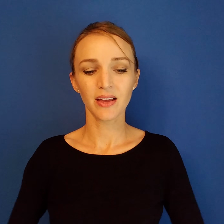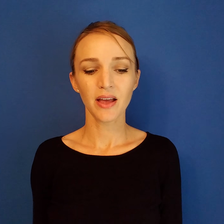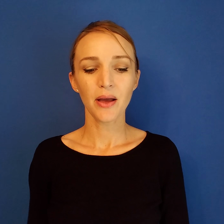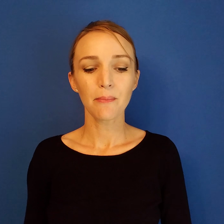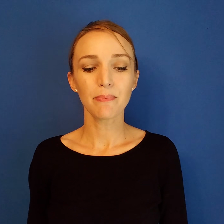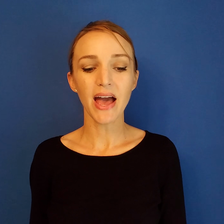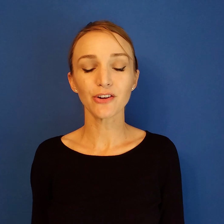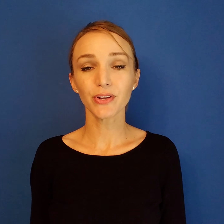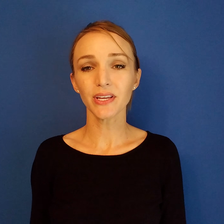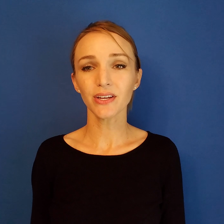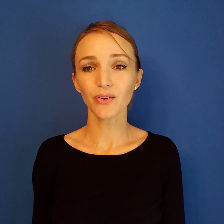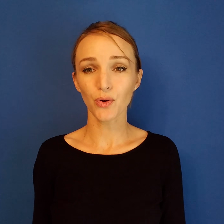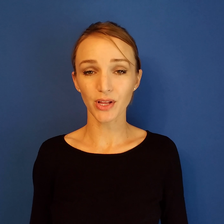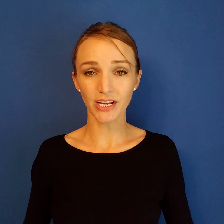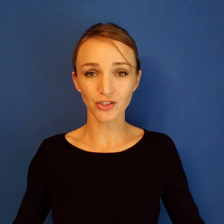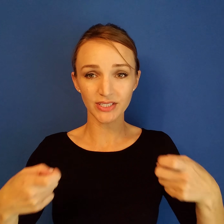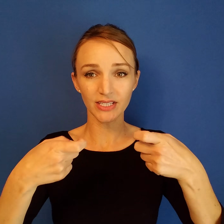Battery. electricity.